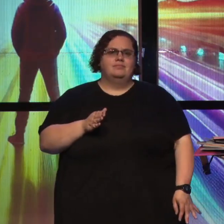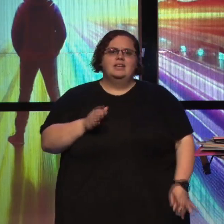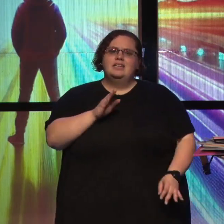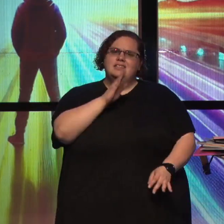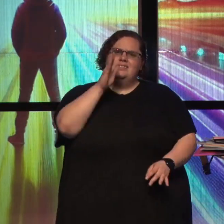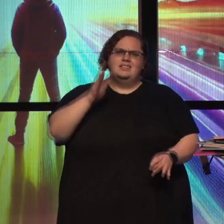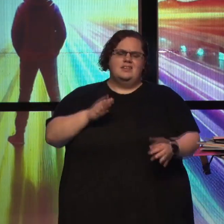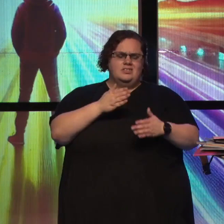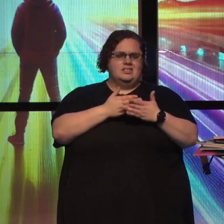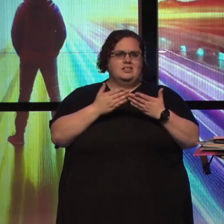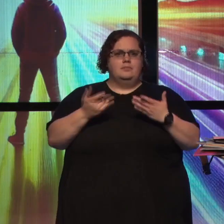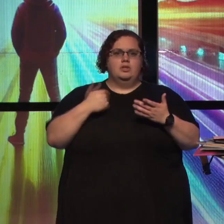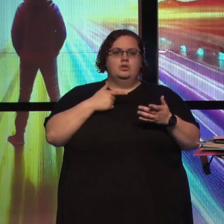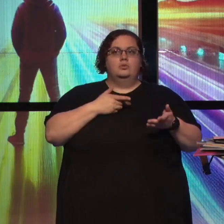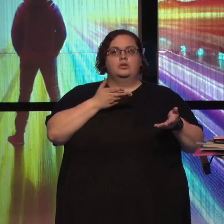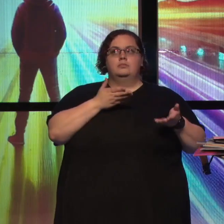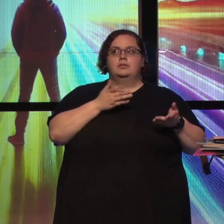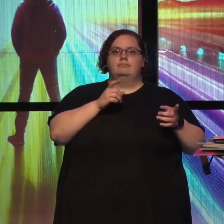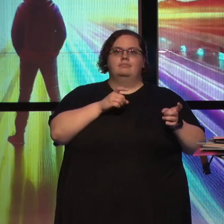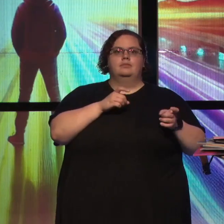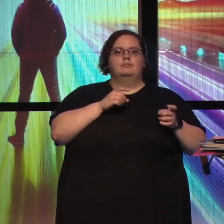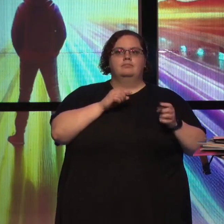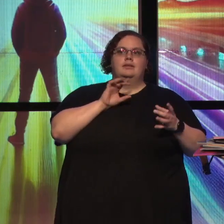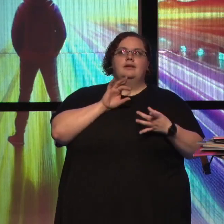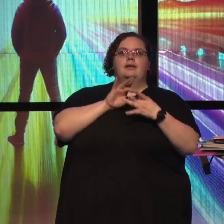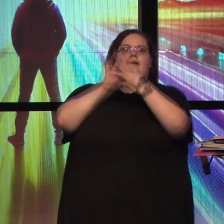to be attributed to a God that we claim to be love.